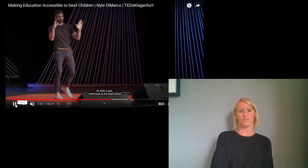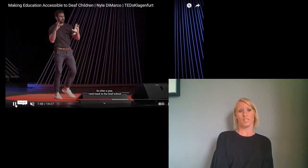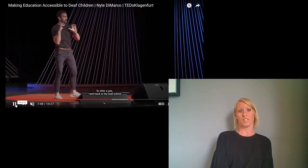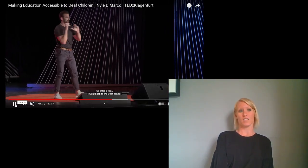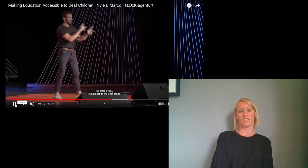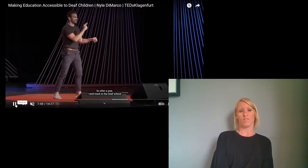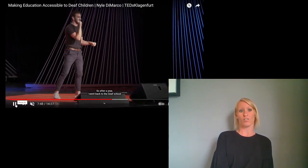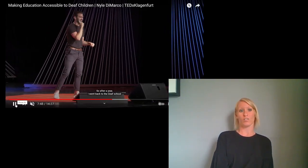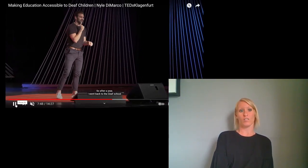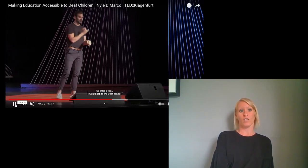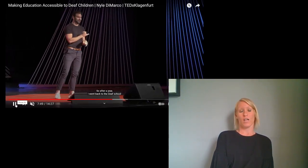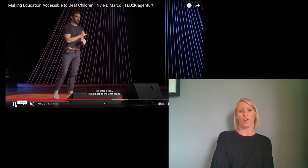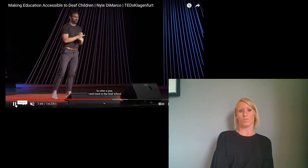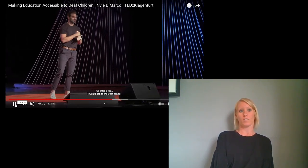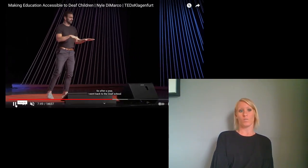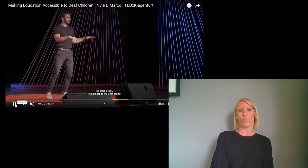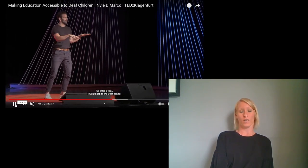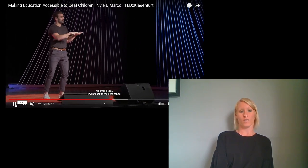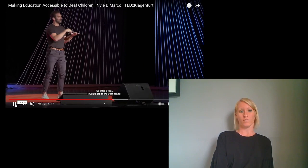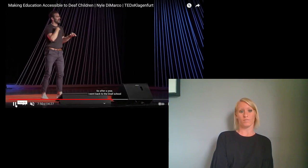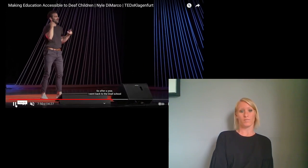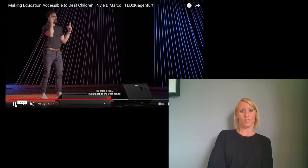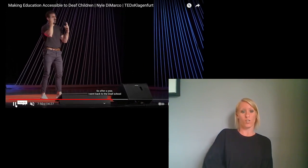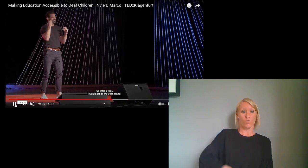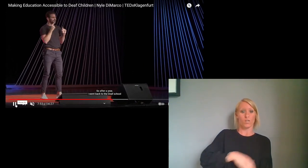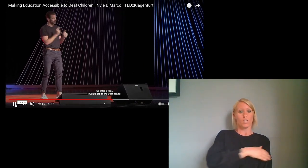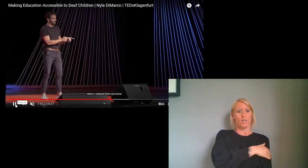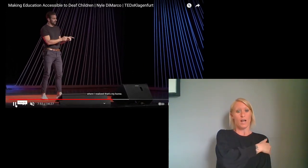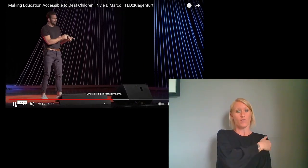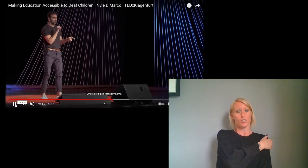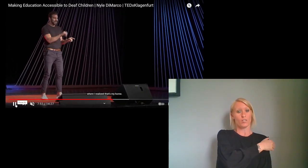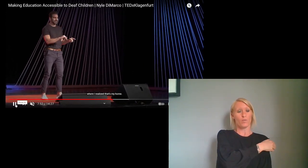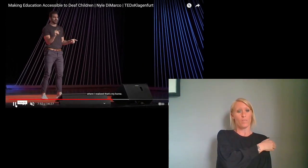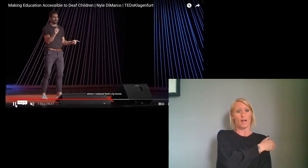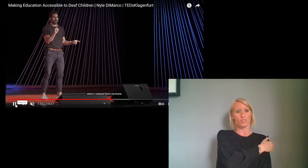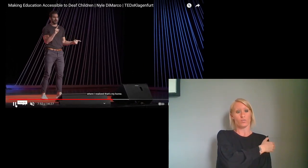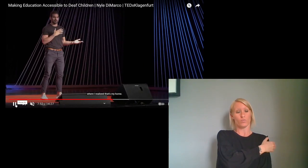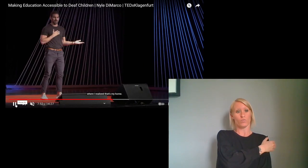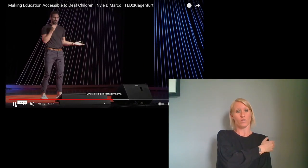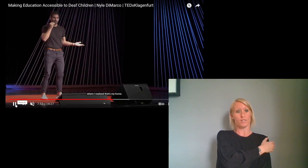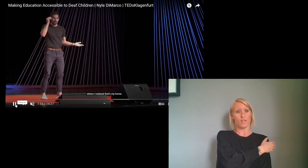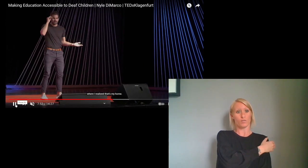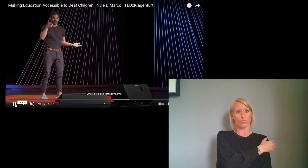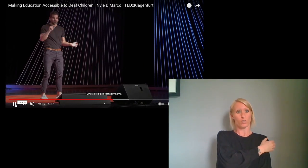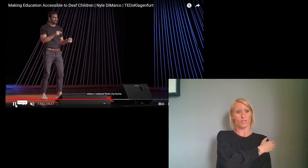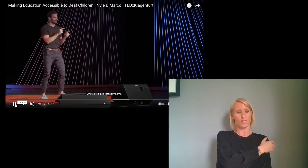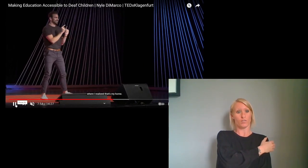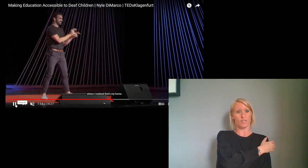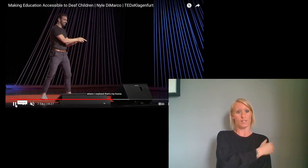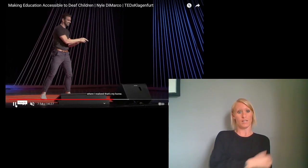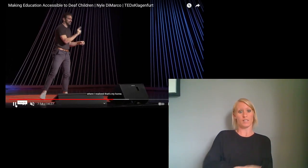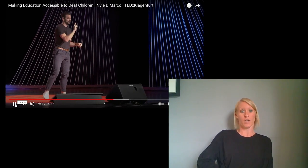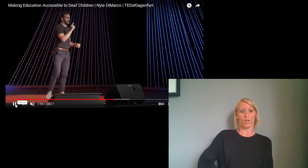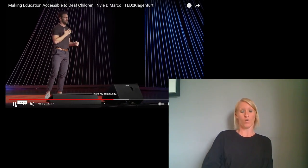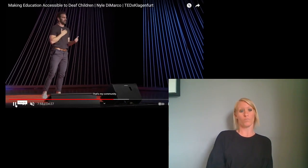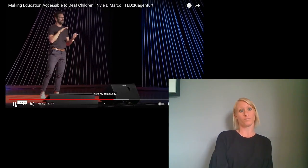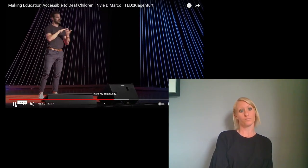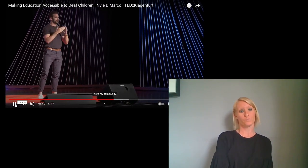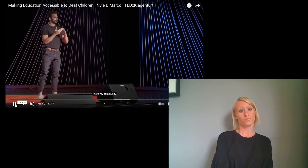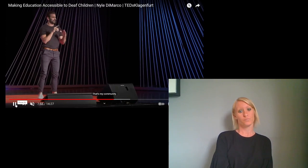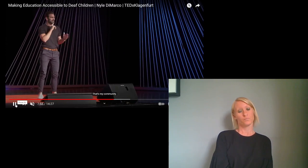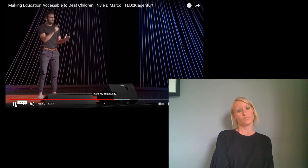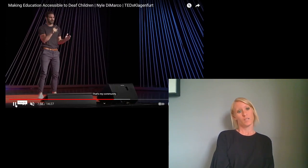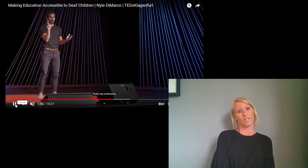deaf kid can never help the team win. So after a year, I went back to the deaf school, and I realized that's my